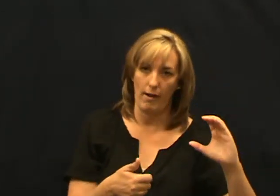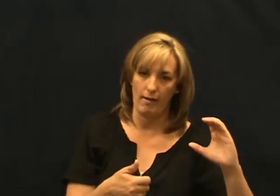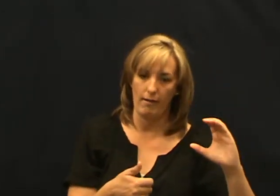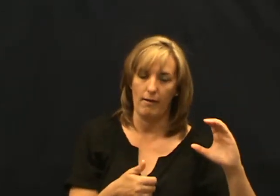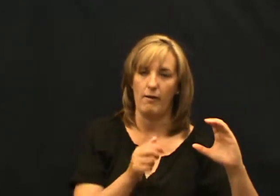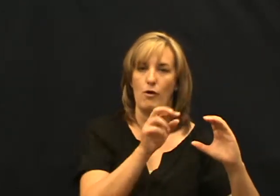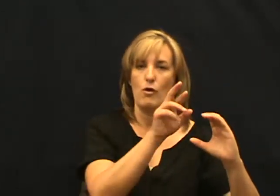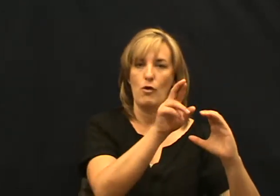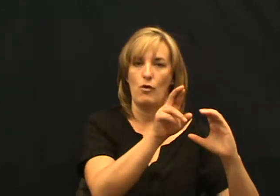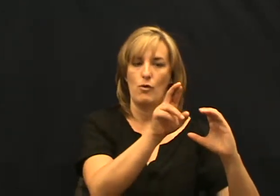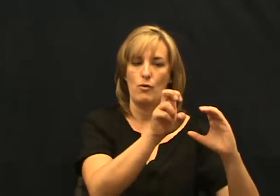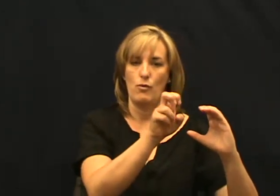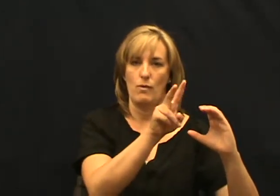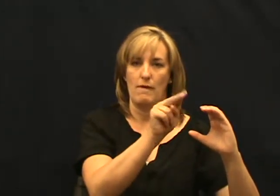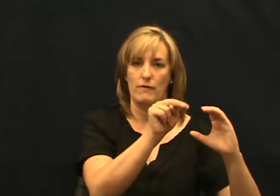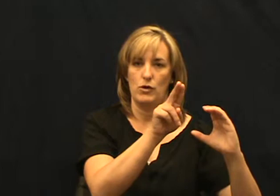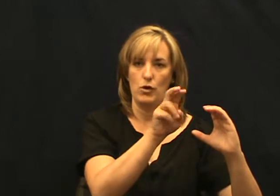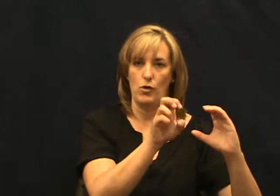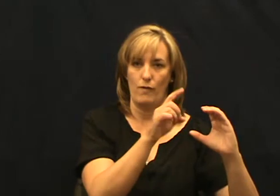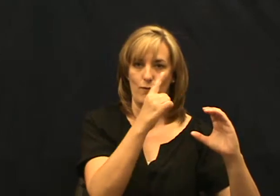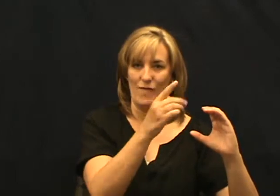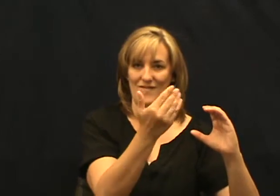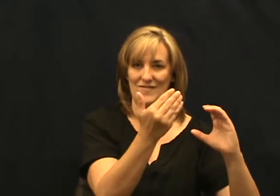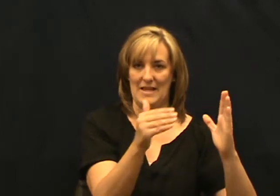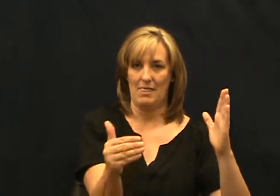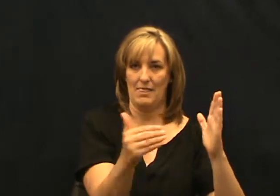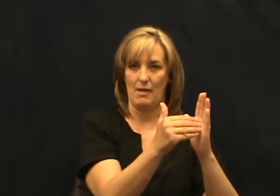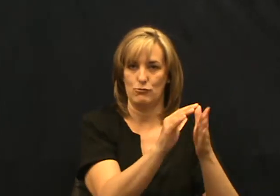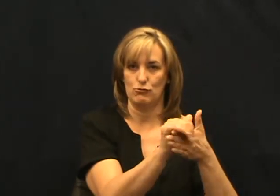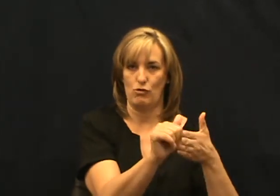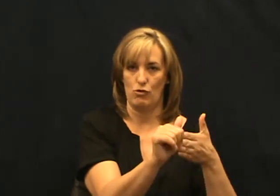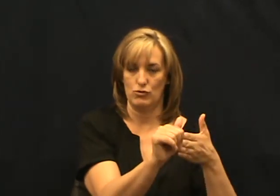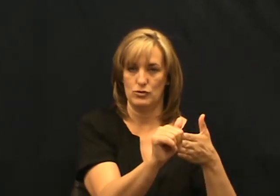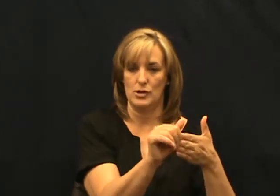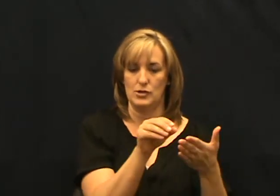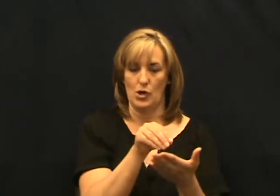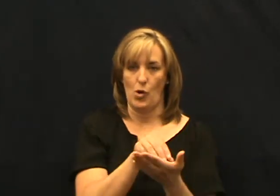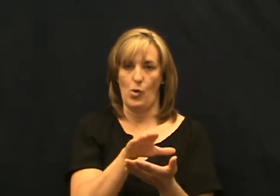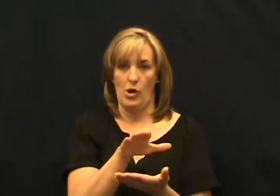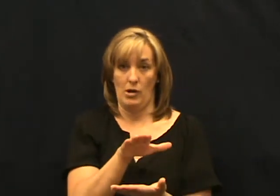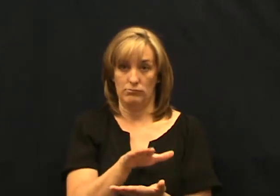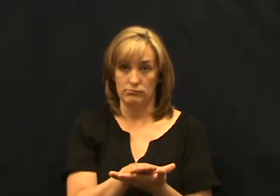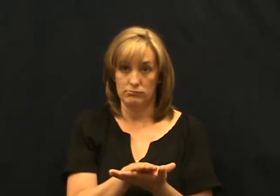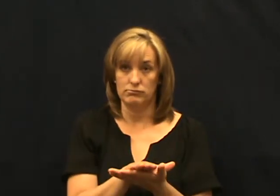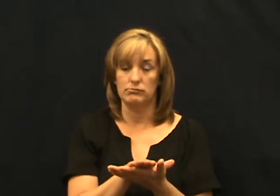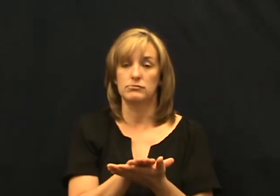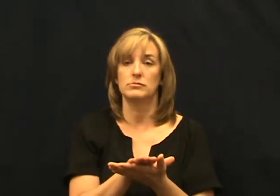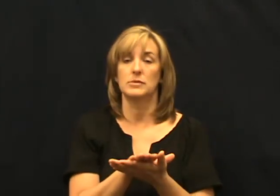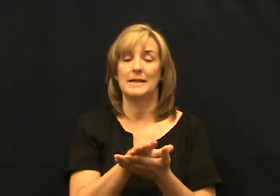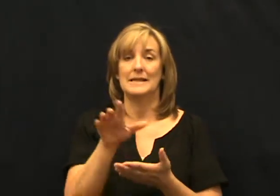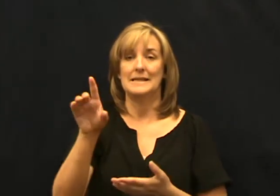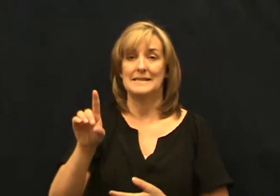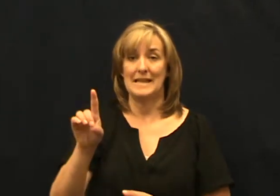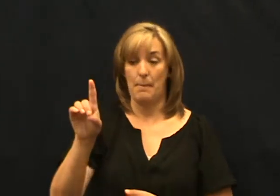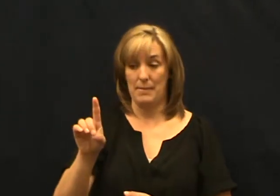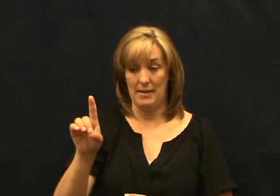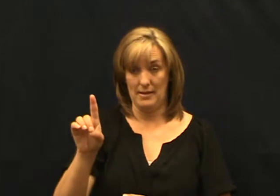pizza revenue for $15,000. So again, the journal entry would be to debit cash for $15,000 and to credit